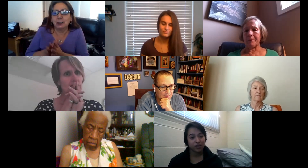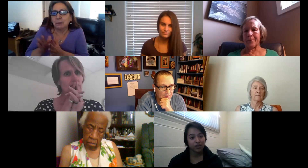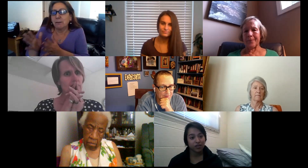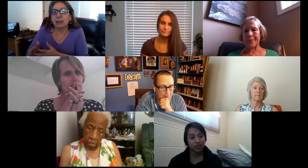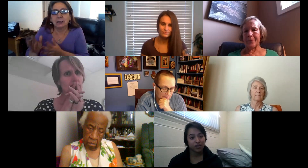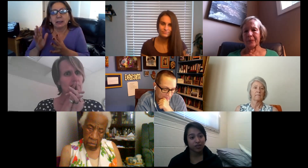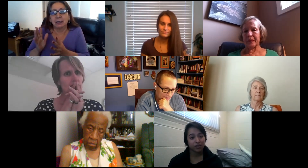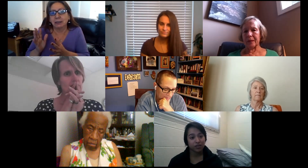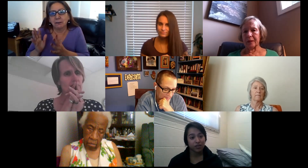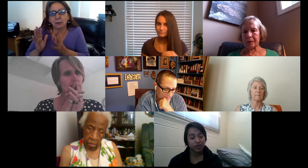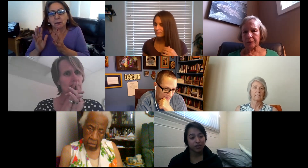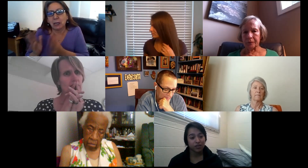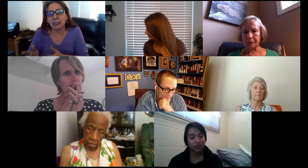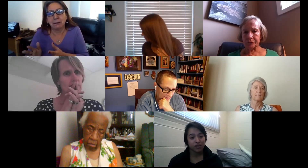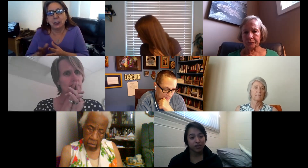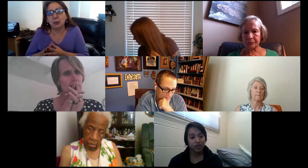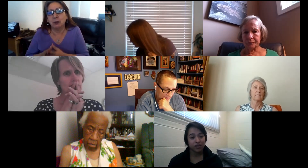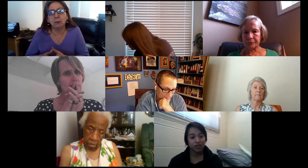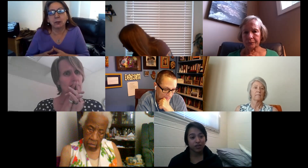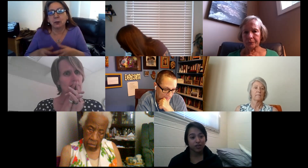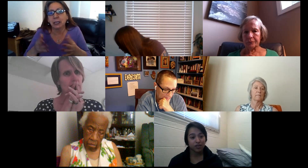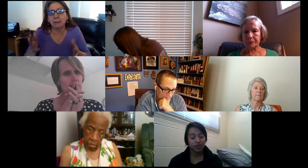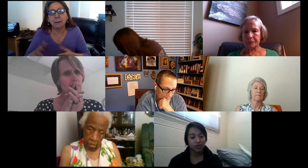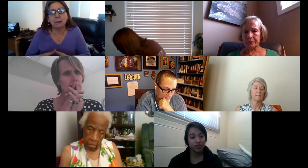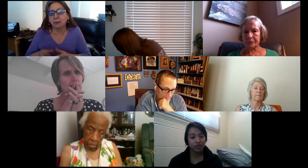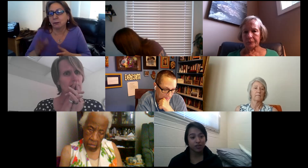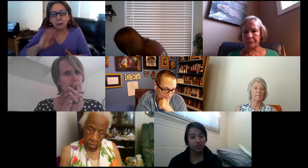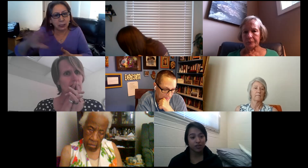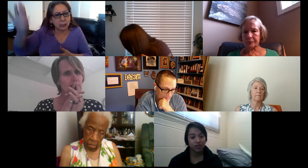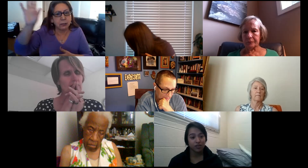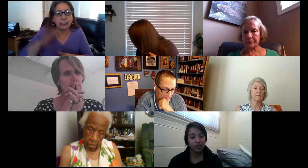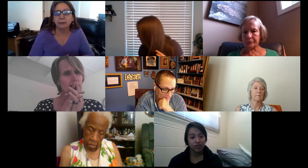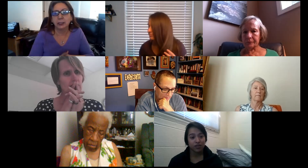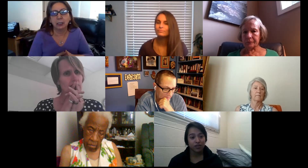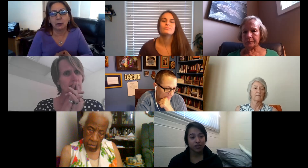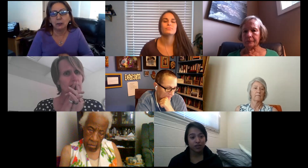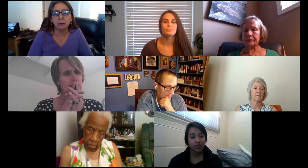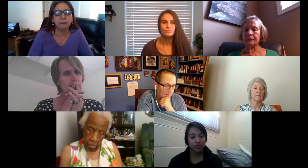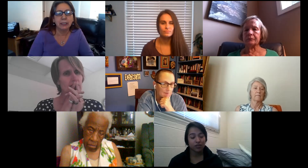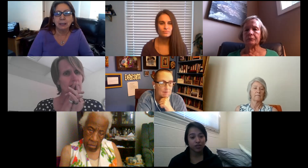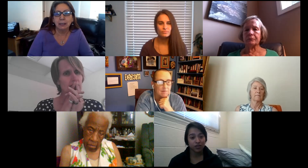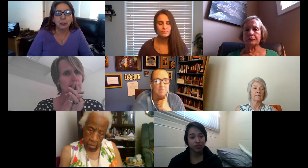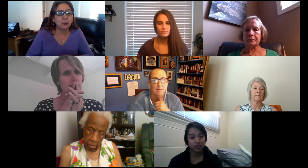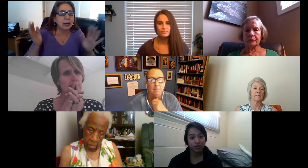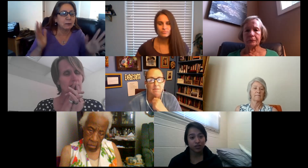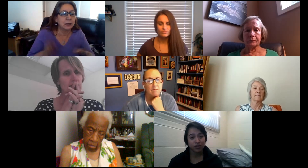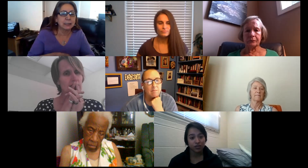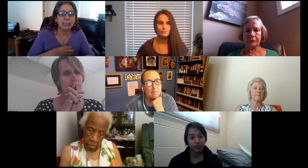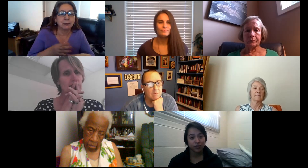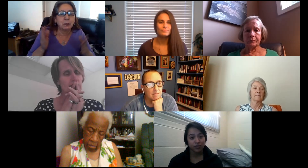my boss, if you don't mind letting me go home, they're crying, blah, blah, blah. No, yeah, go ahead. So I went home. We cried. I explained whatever